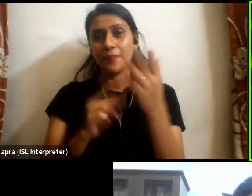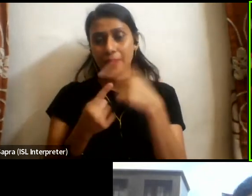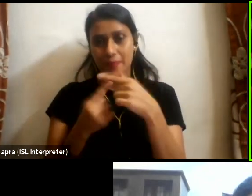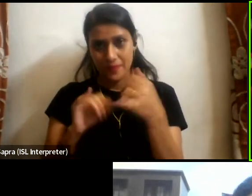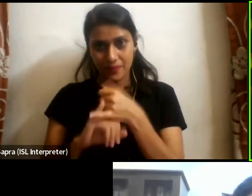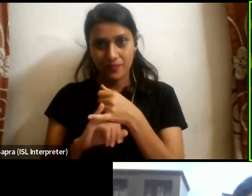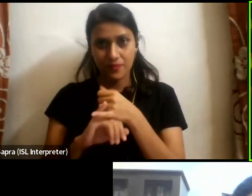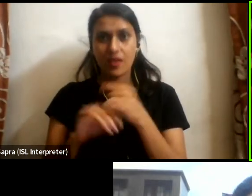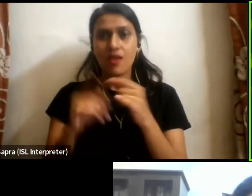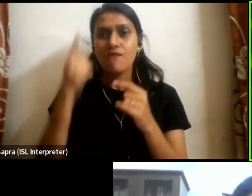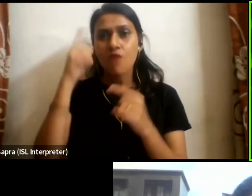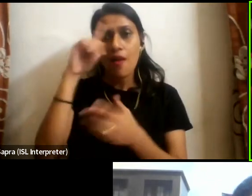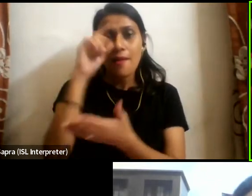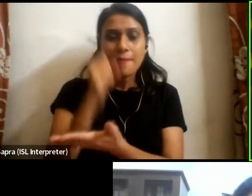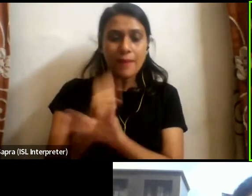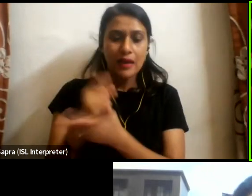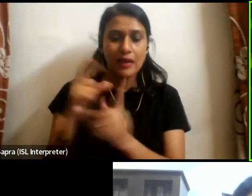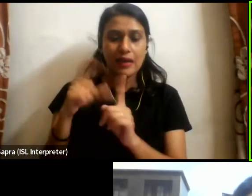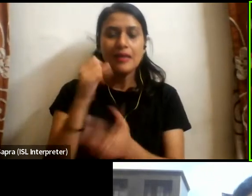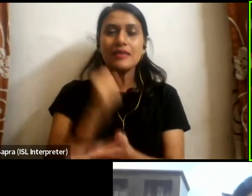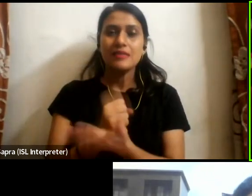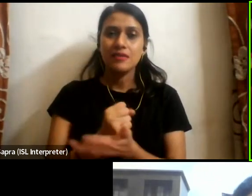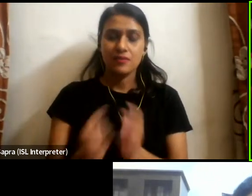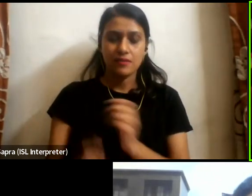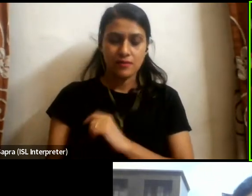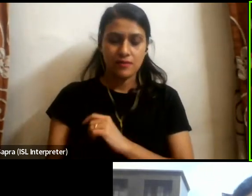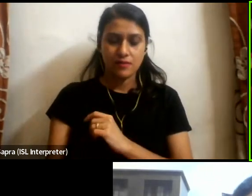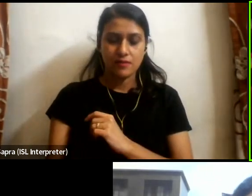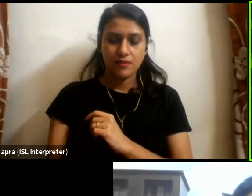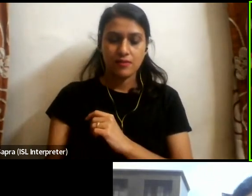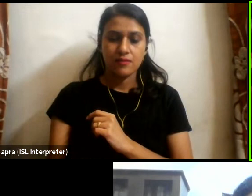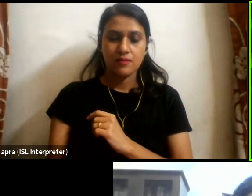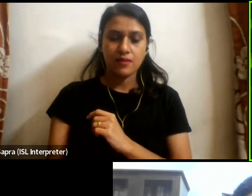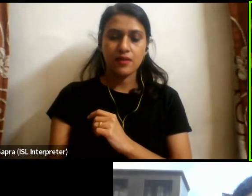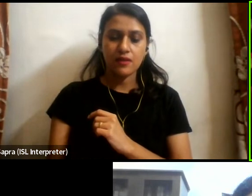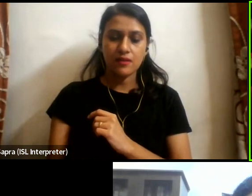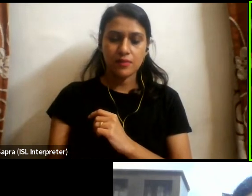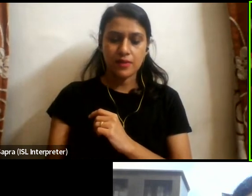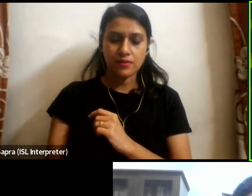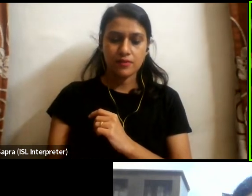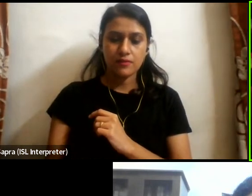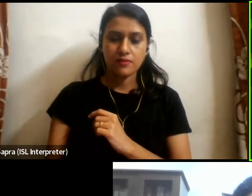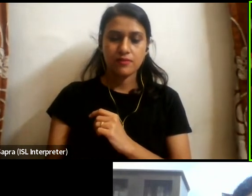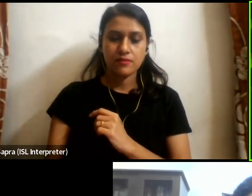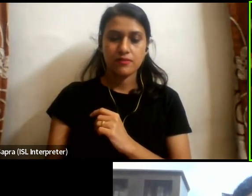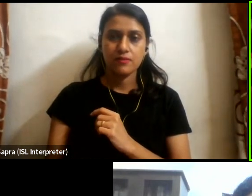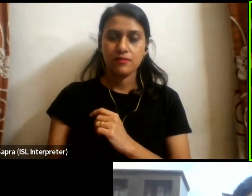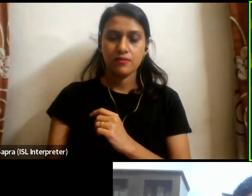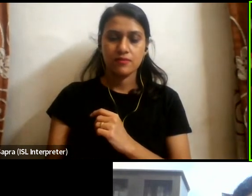making of decisions, right? There might be space for